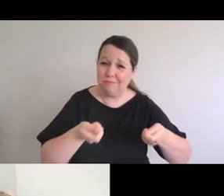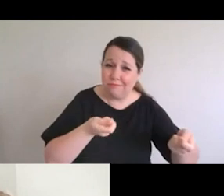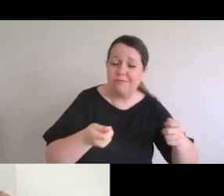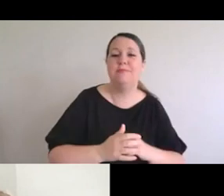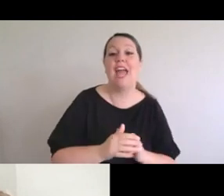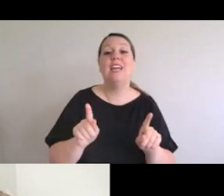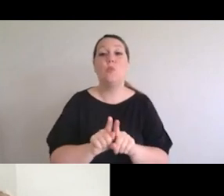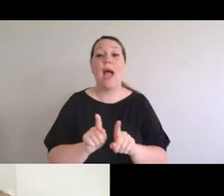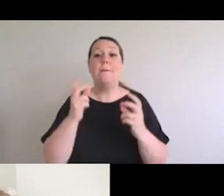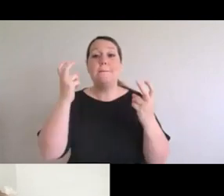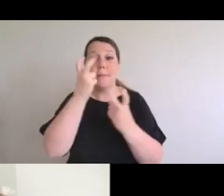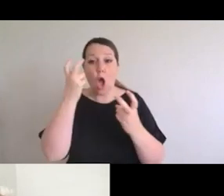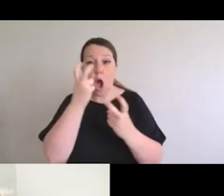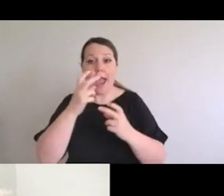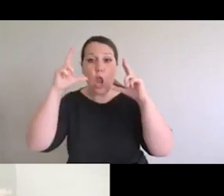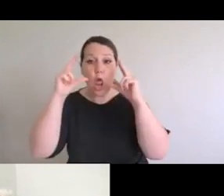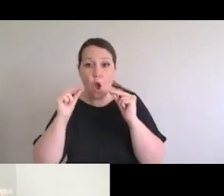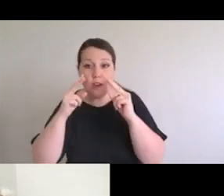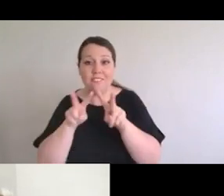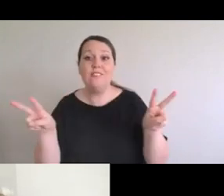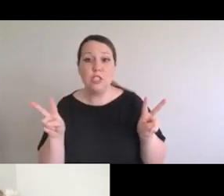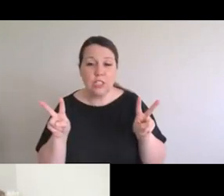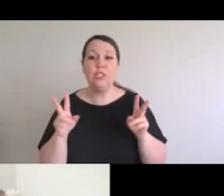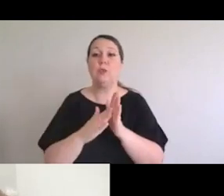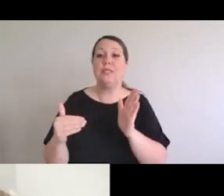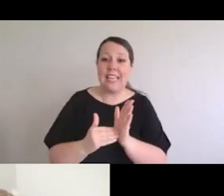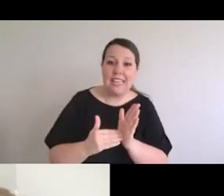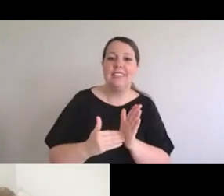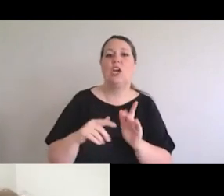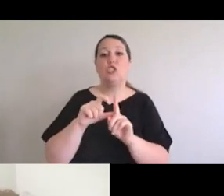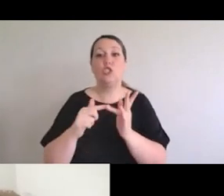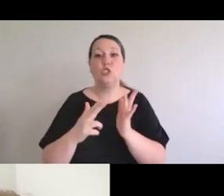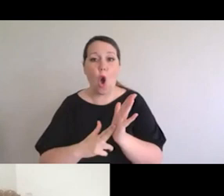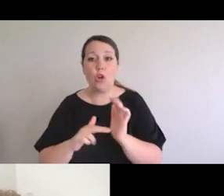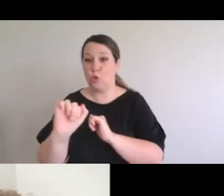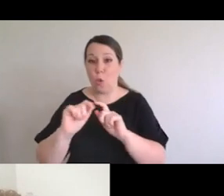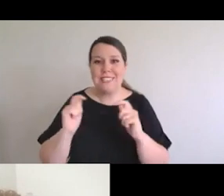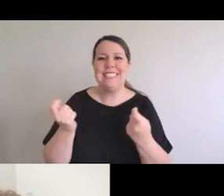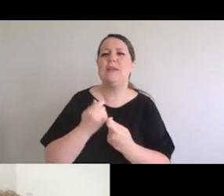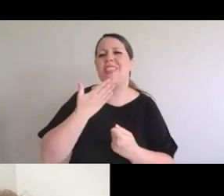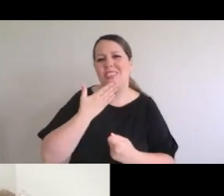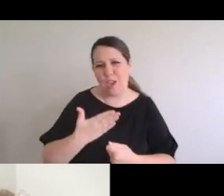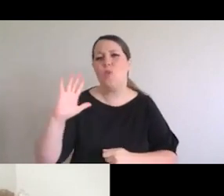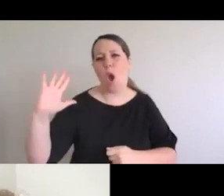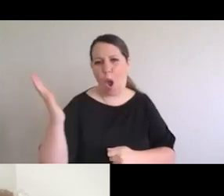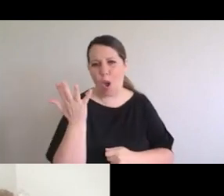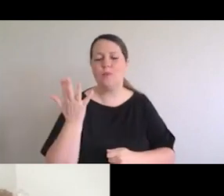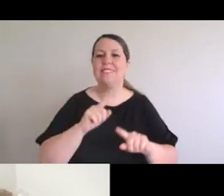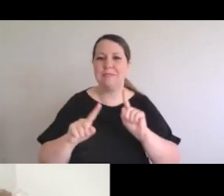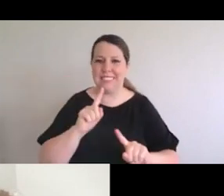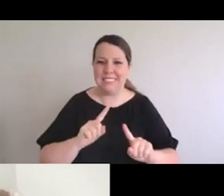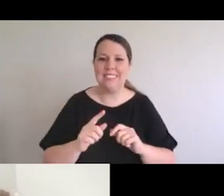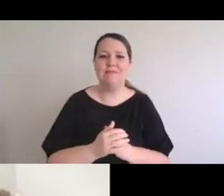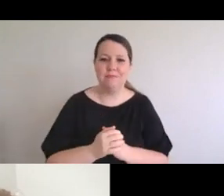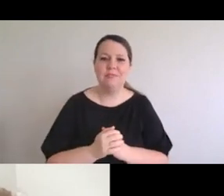New Zealand, I'd like to acknowledge John and his team for hosting today's event. And ngā mihi tino nui